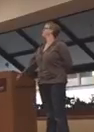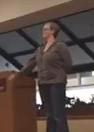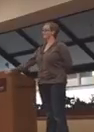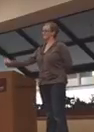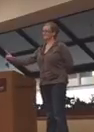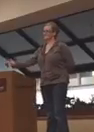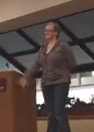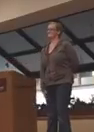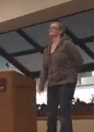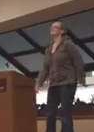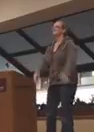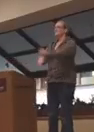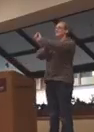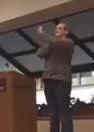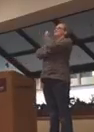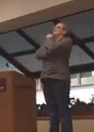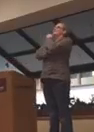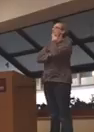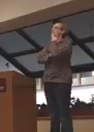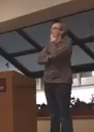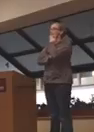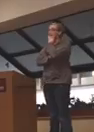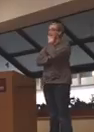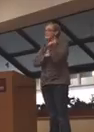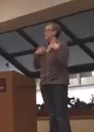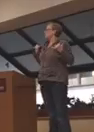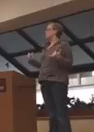Please hold for technical difficulties.